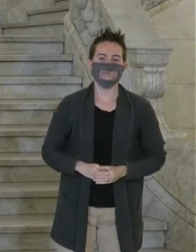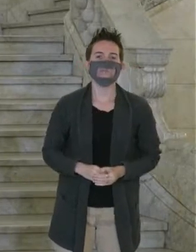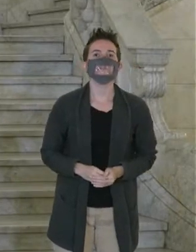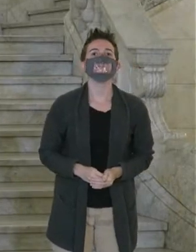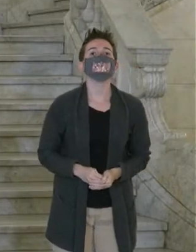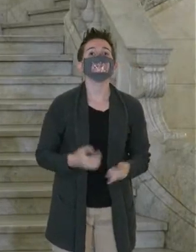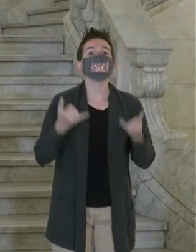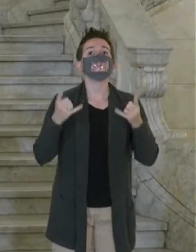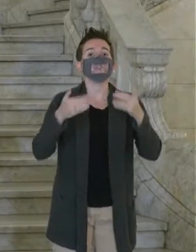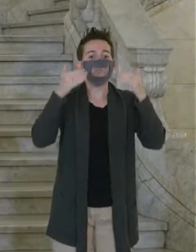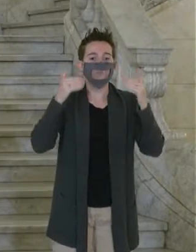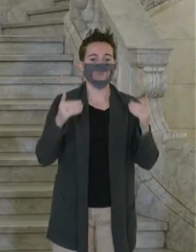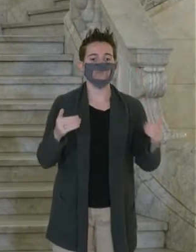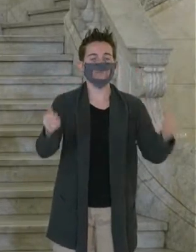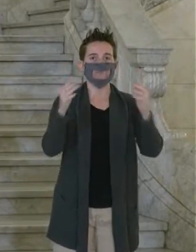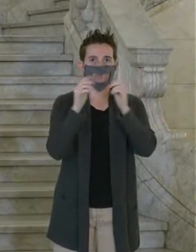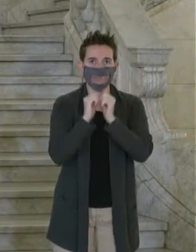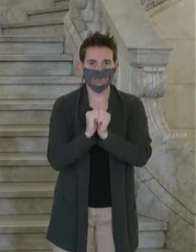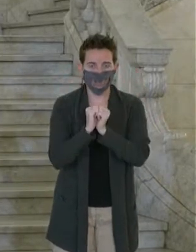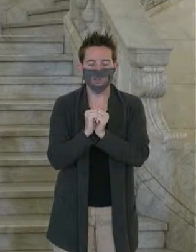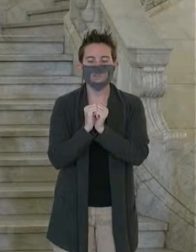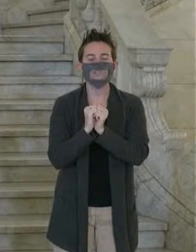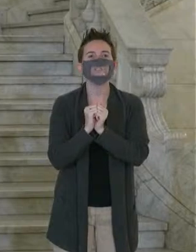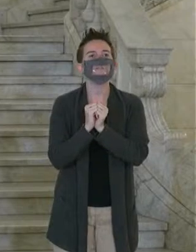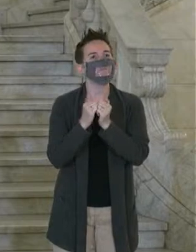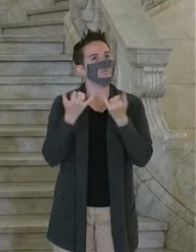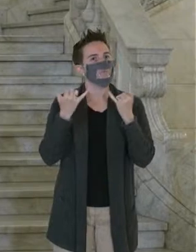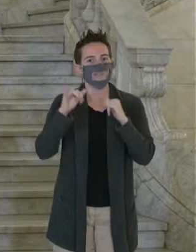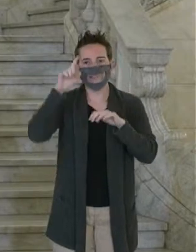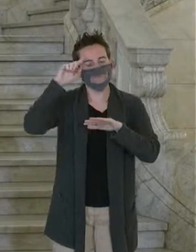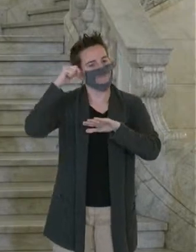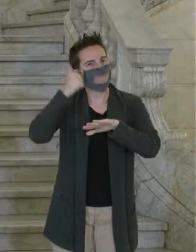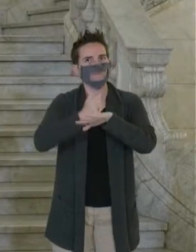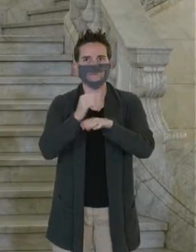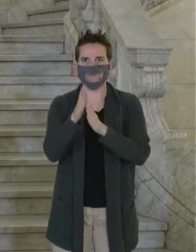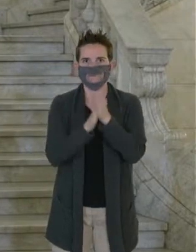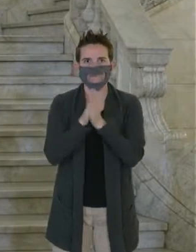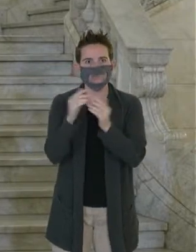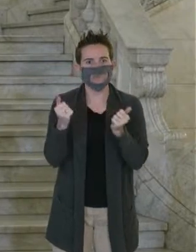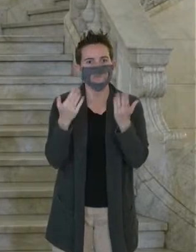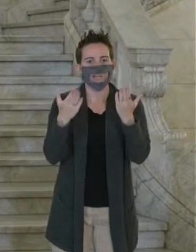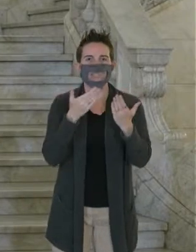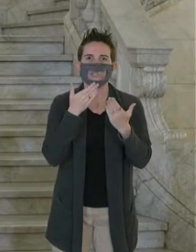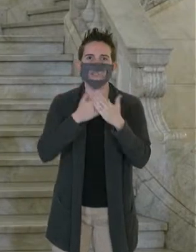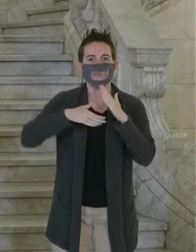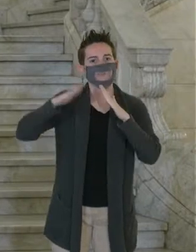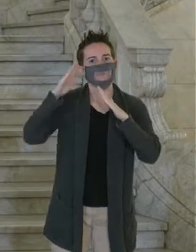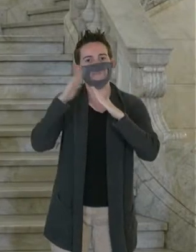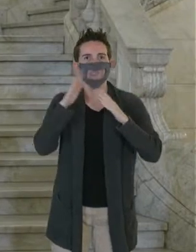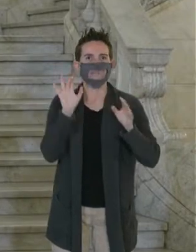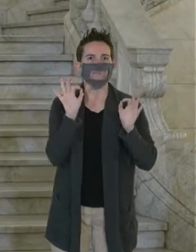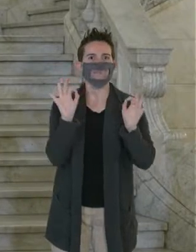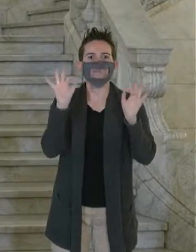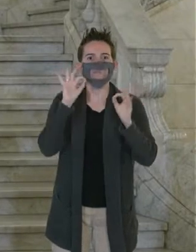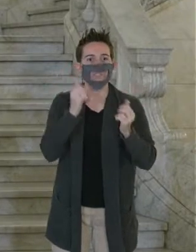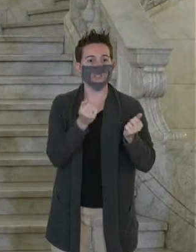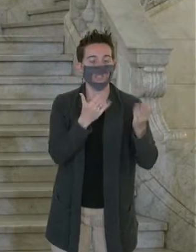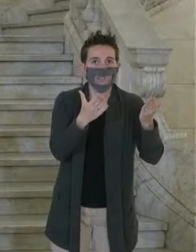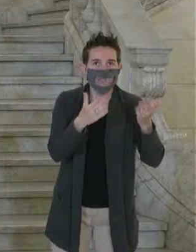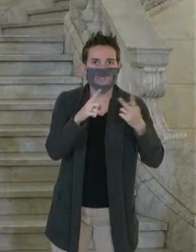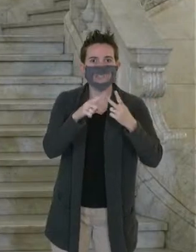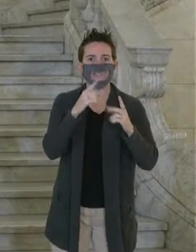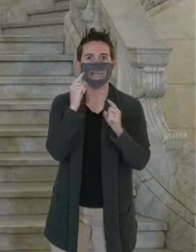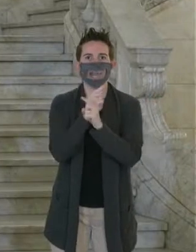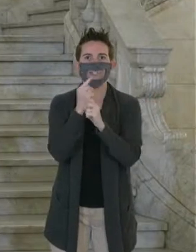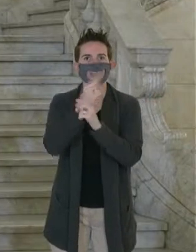As we move forward together, we will remain dedicated to providing quality services and accurate information